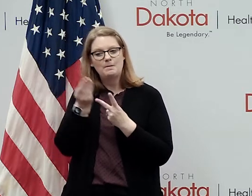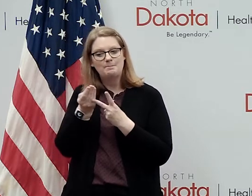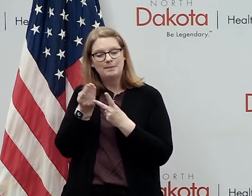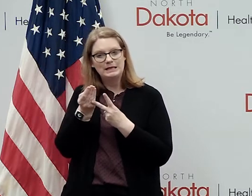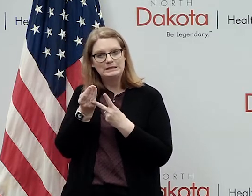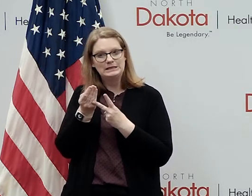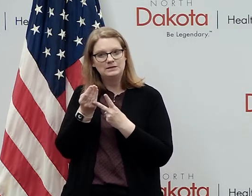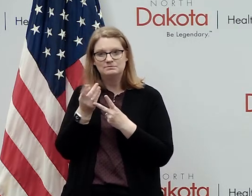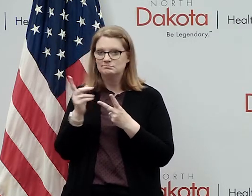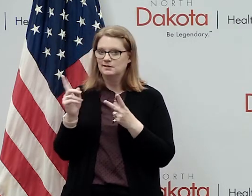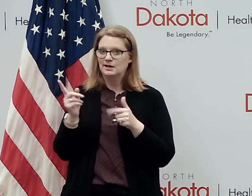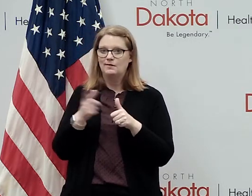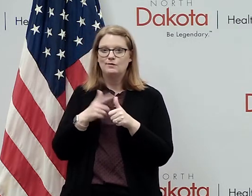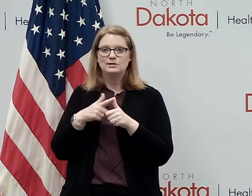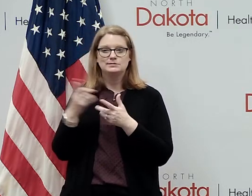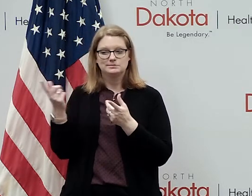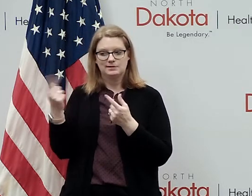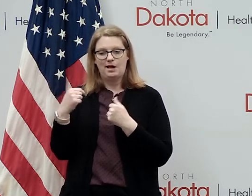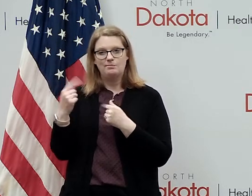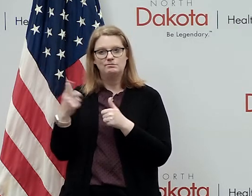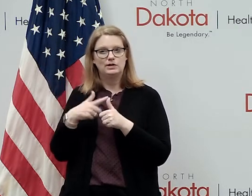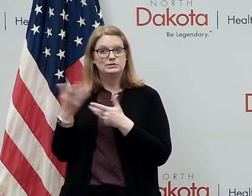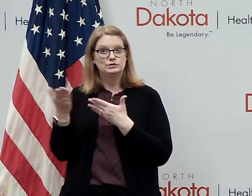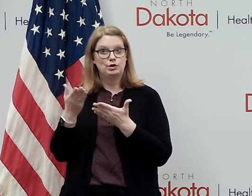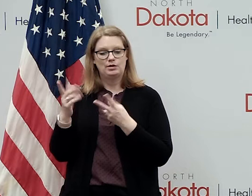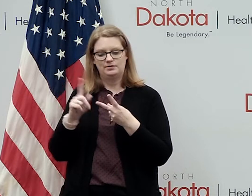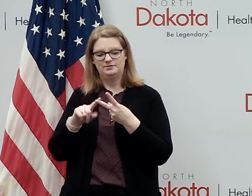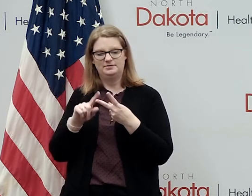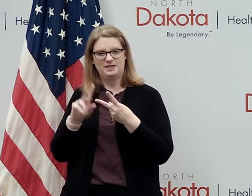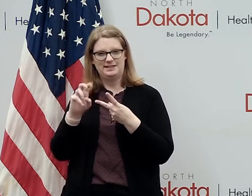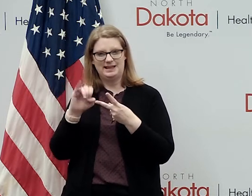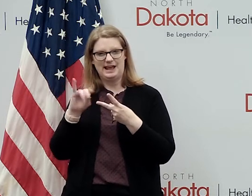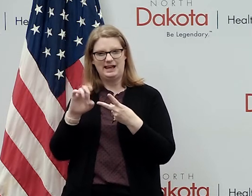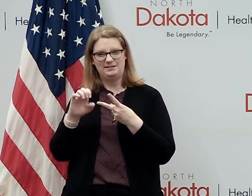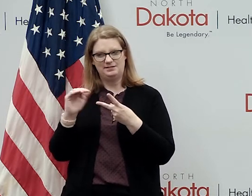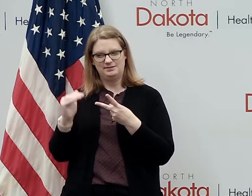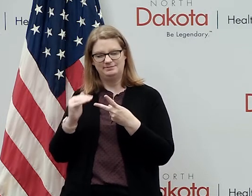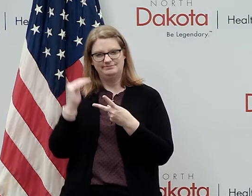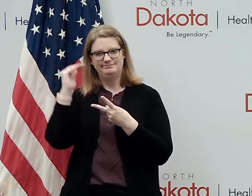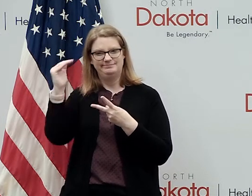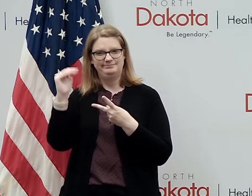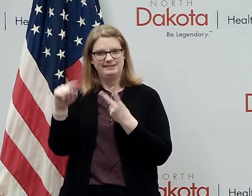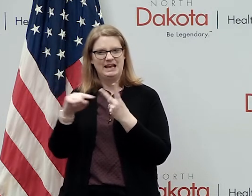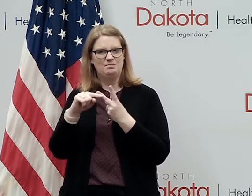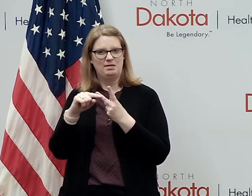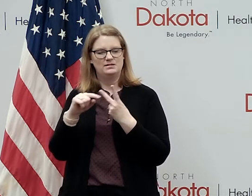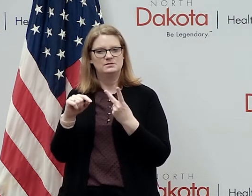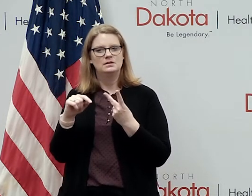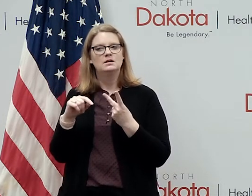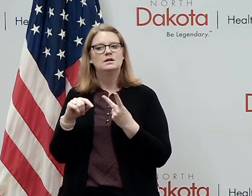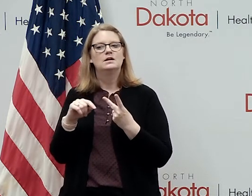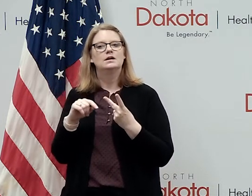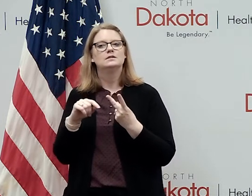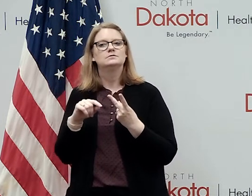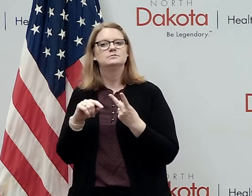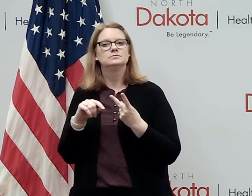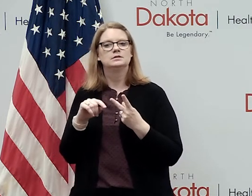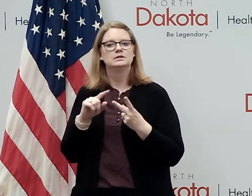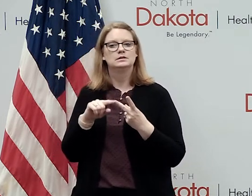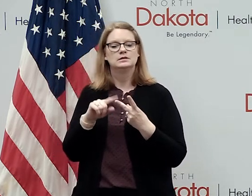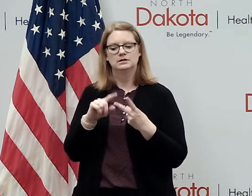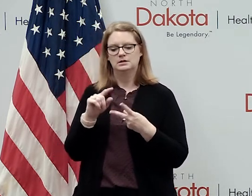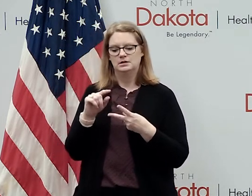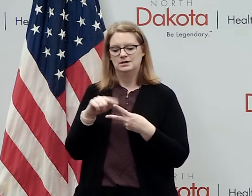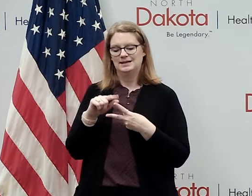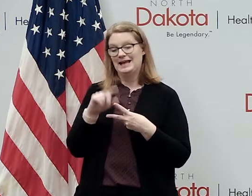first serve. Time is of the essence, and I think we would want people to understand some basics here. EIDL